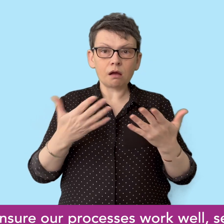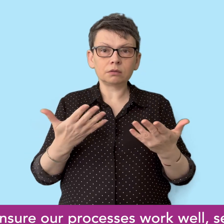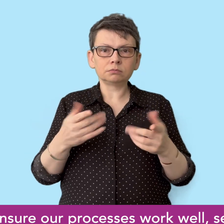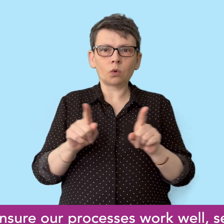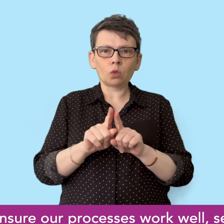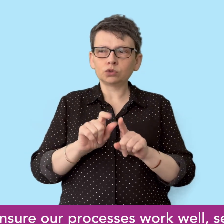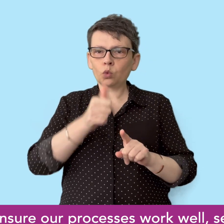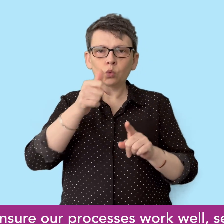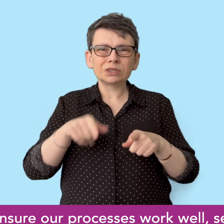reporting systems.